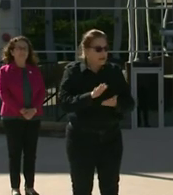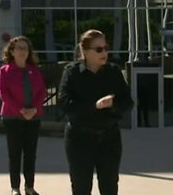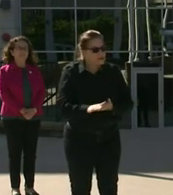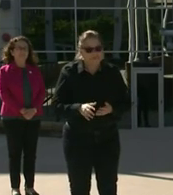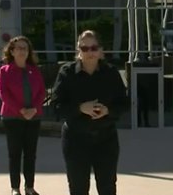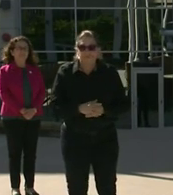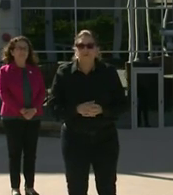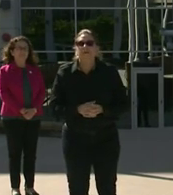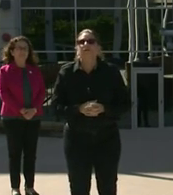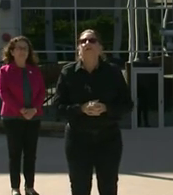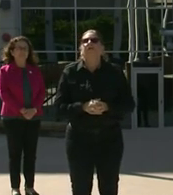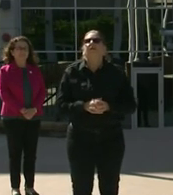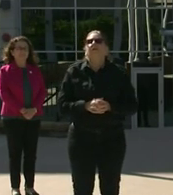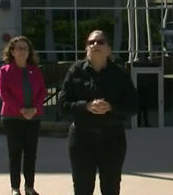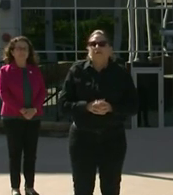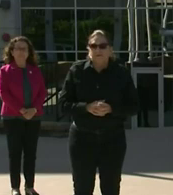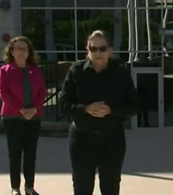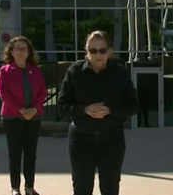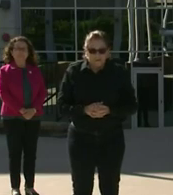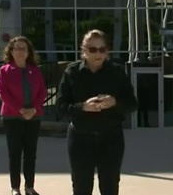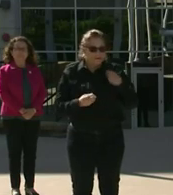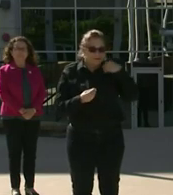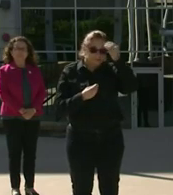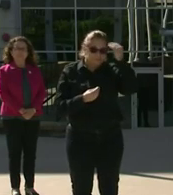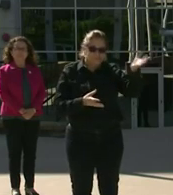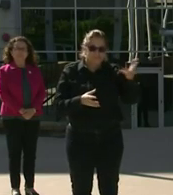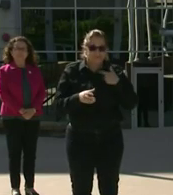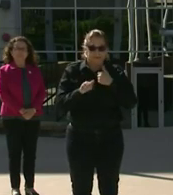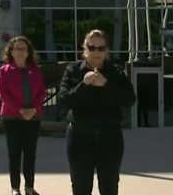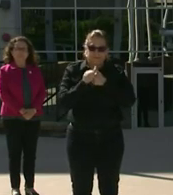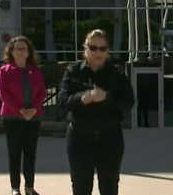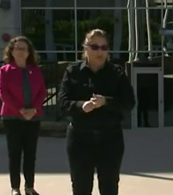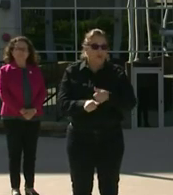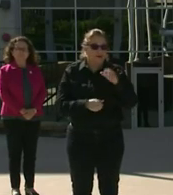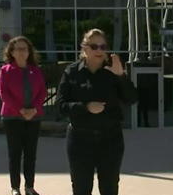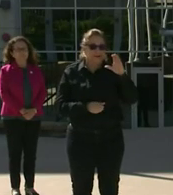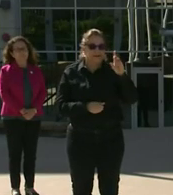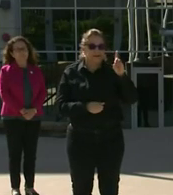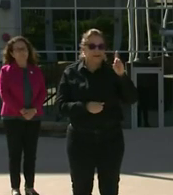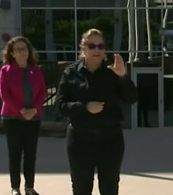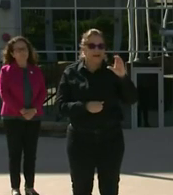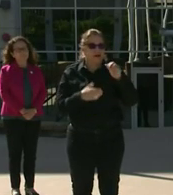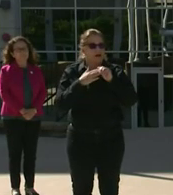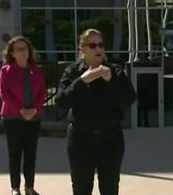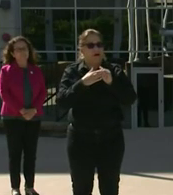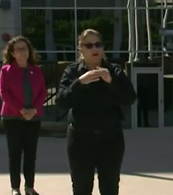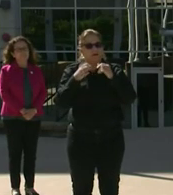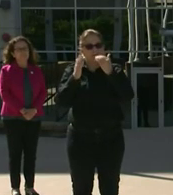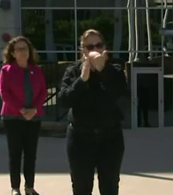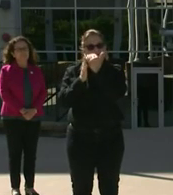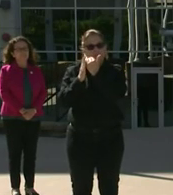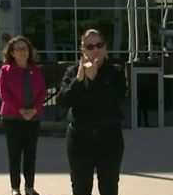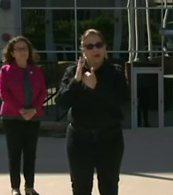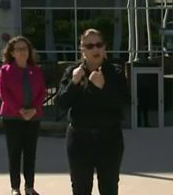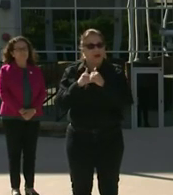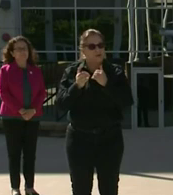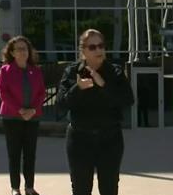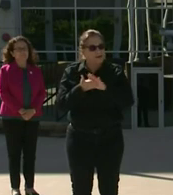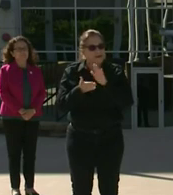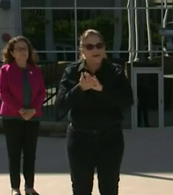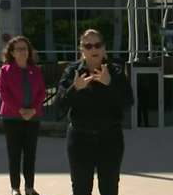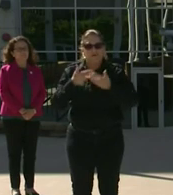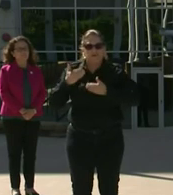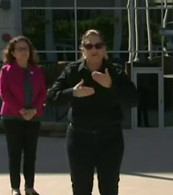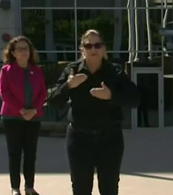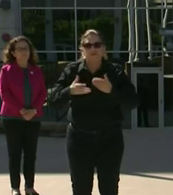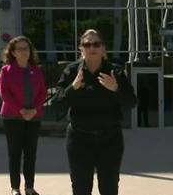following all of our CDC guidance and cleaning protocols and making sure that